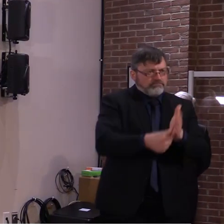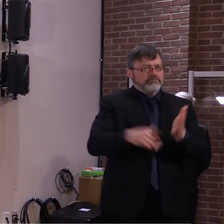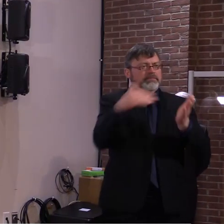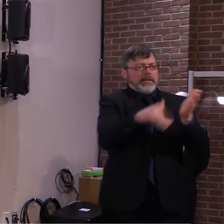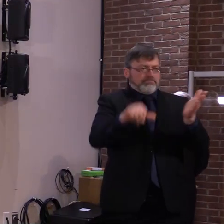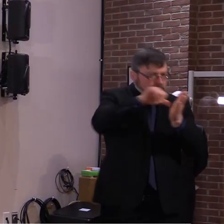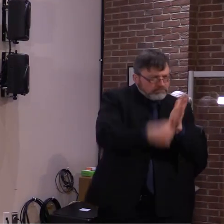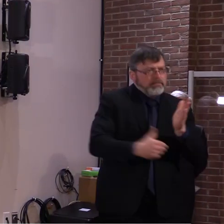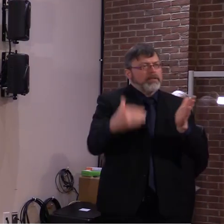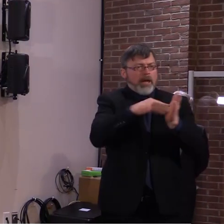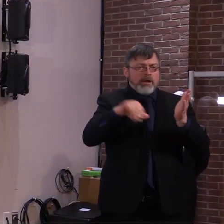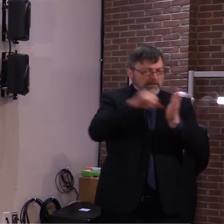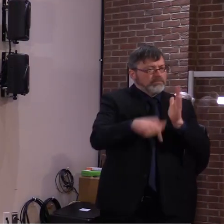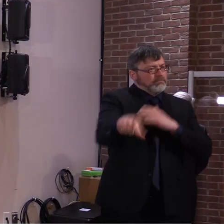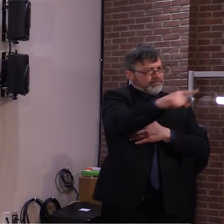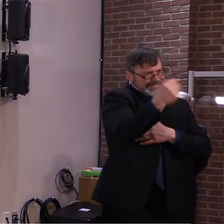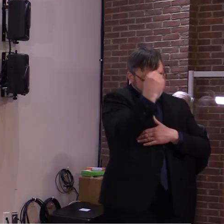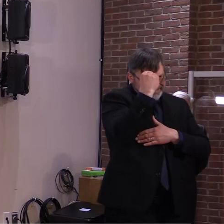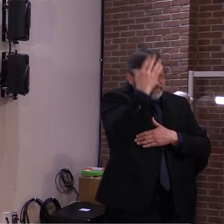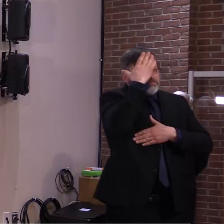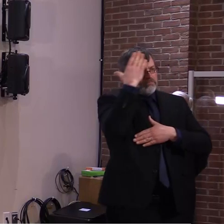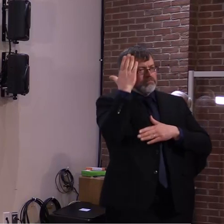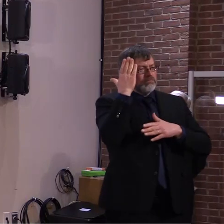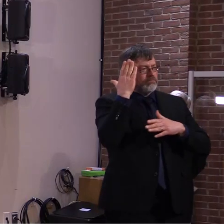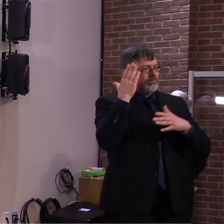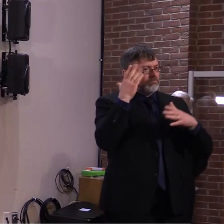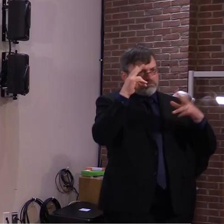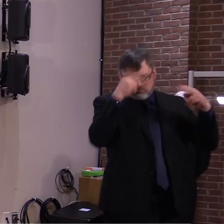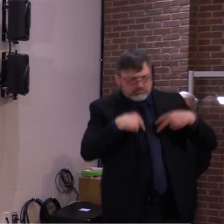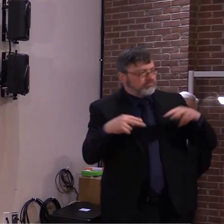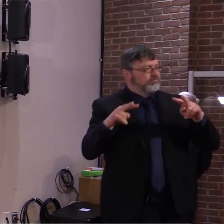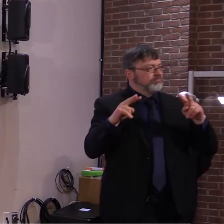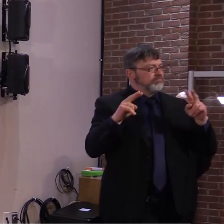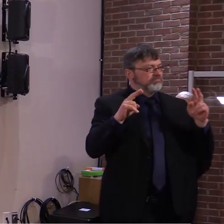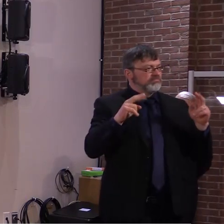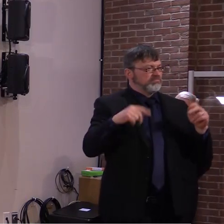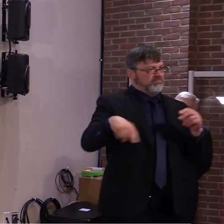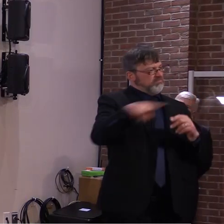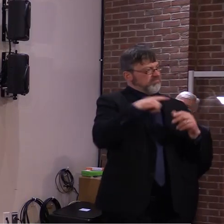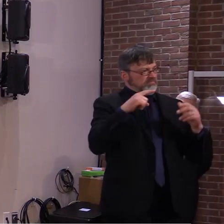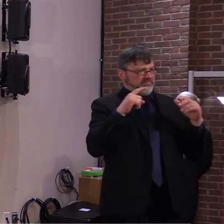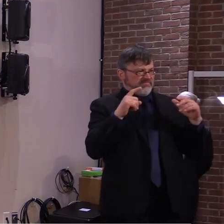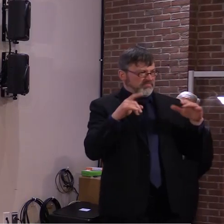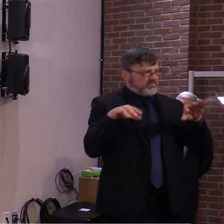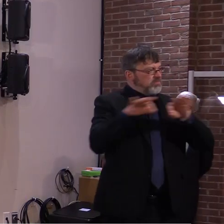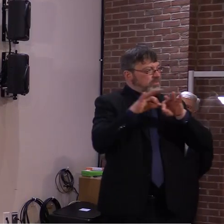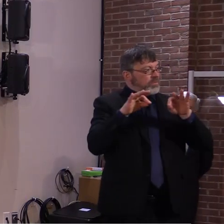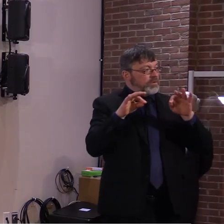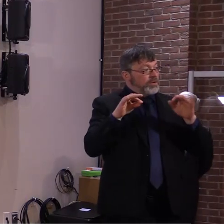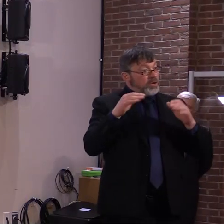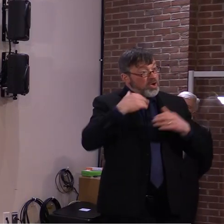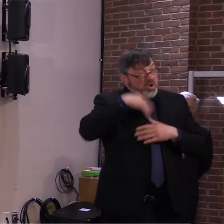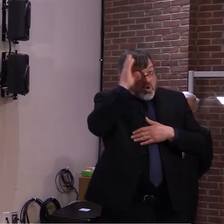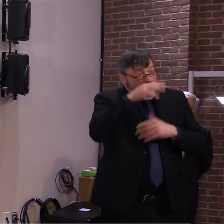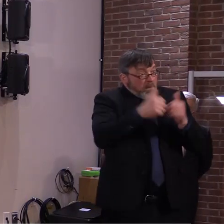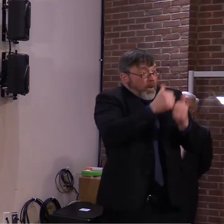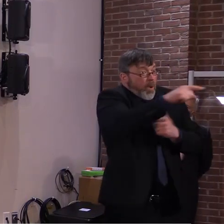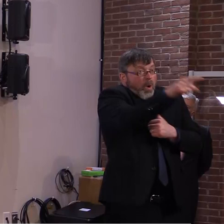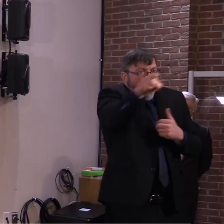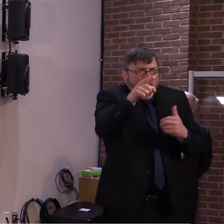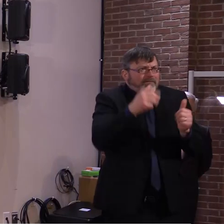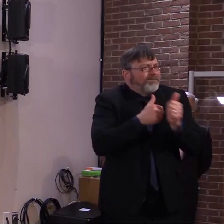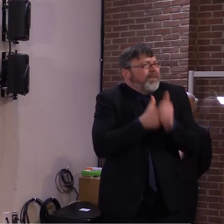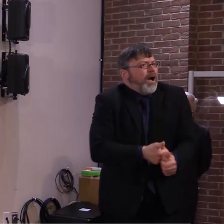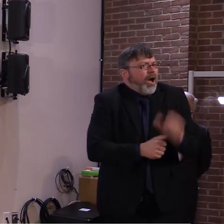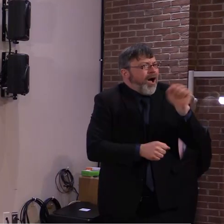me, what else can we do? Or even, why aren't we doing even more restricting? Well, in an